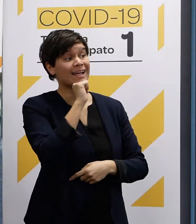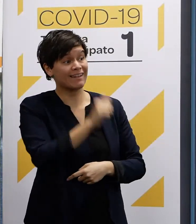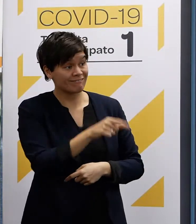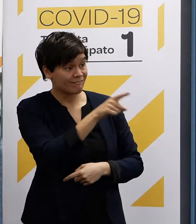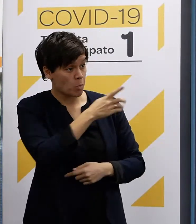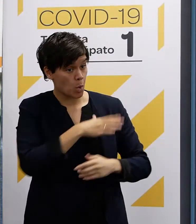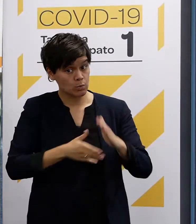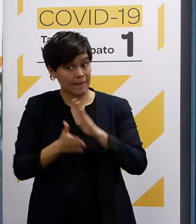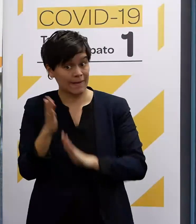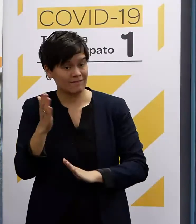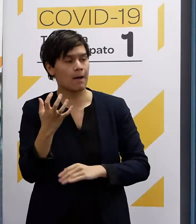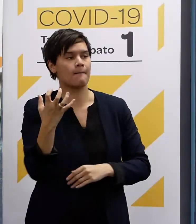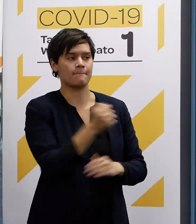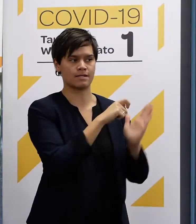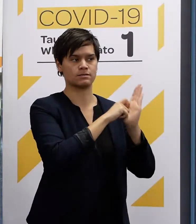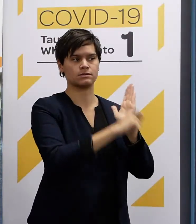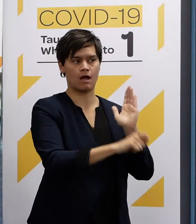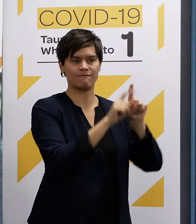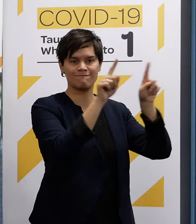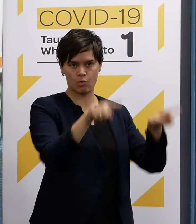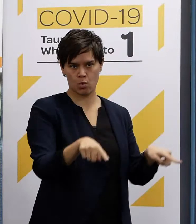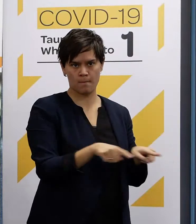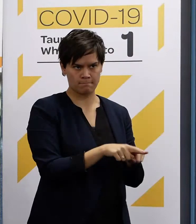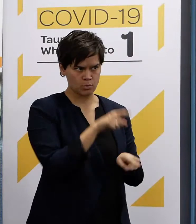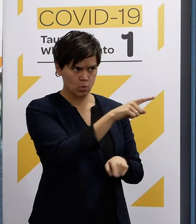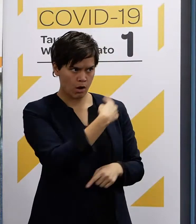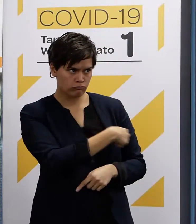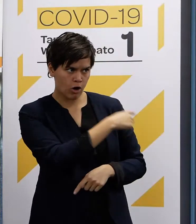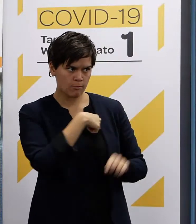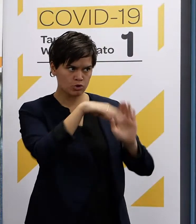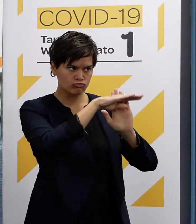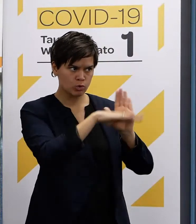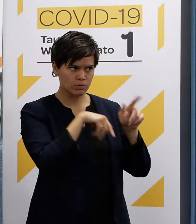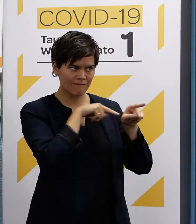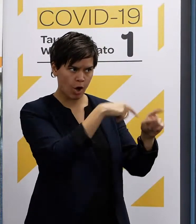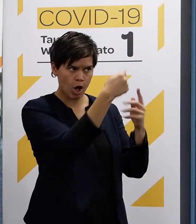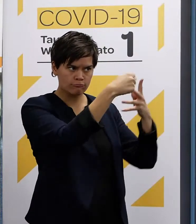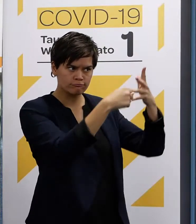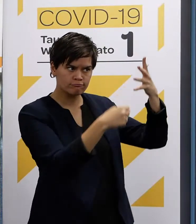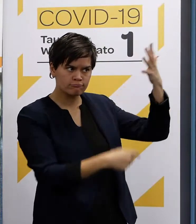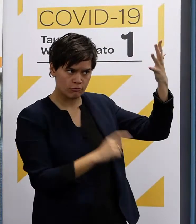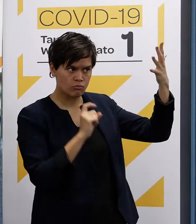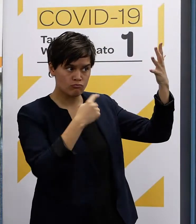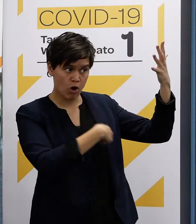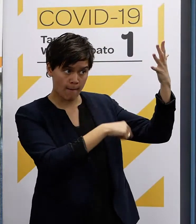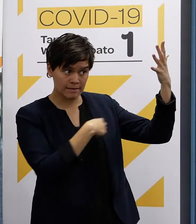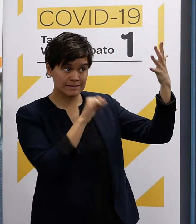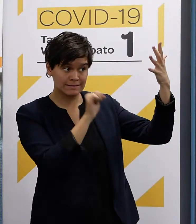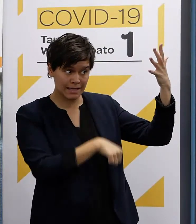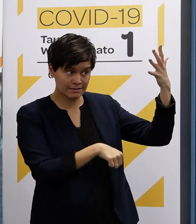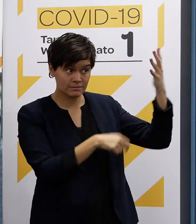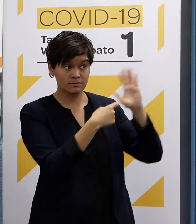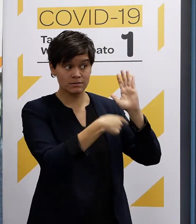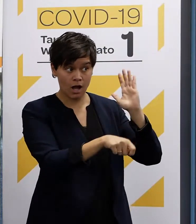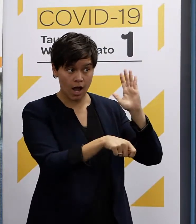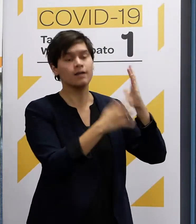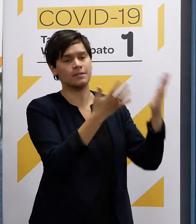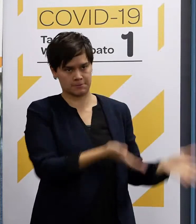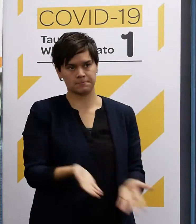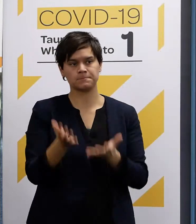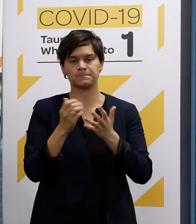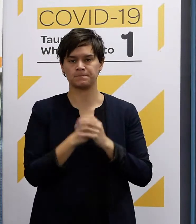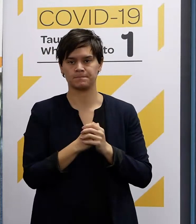health release that required them to follow a set of protocols depending on the category of exemption. These